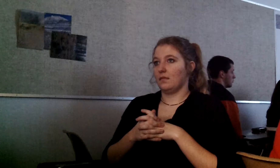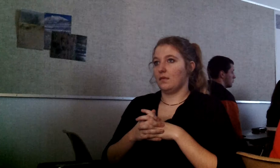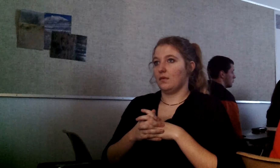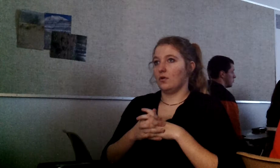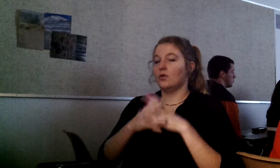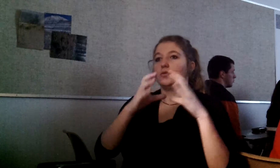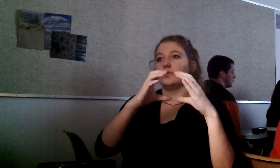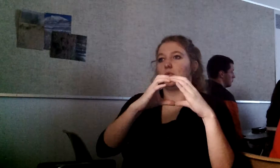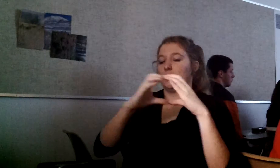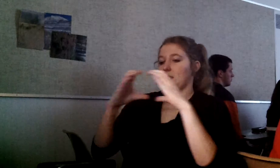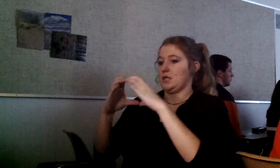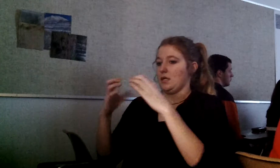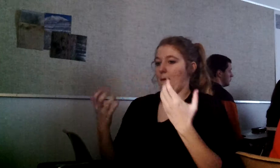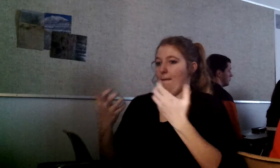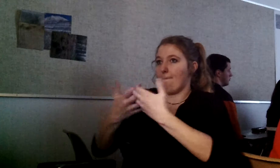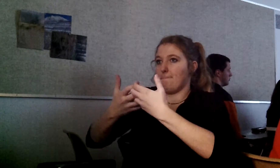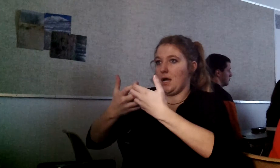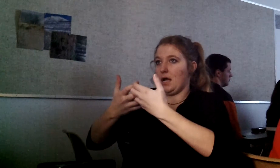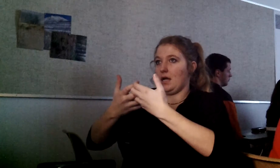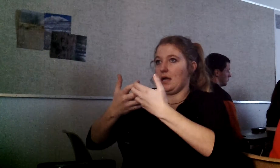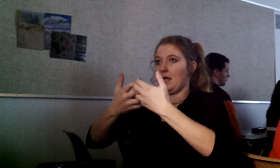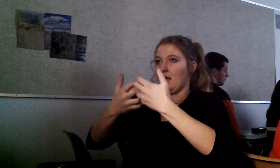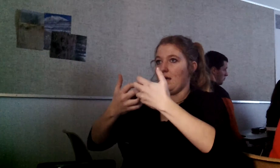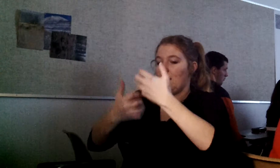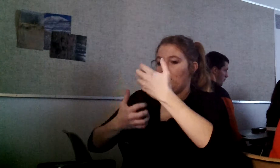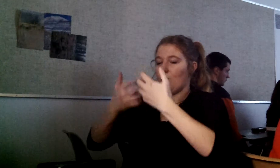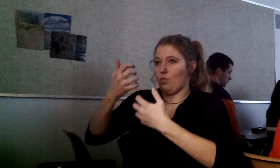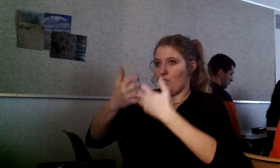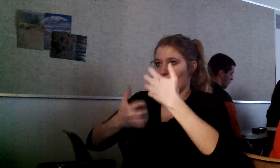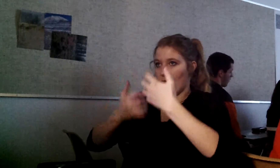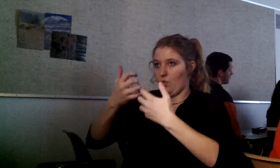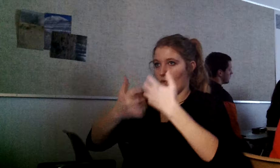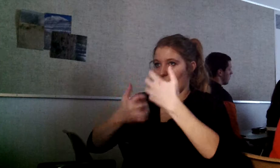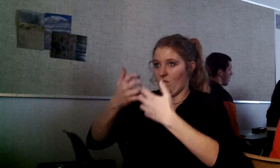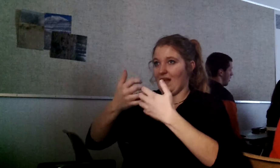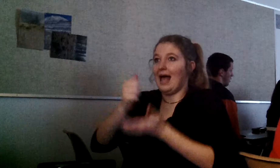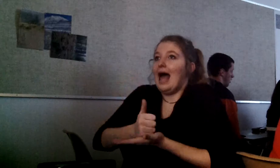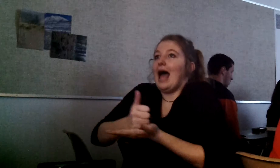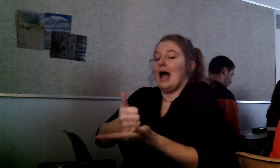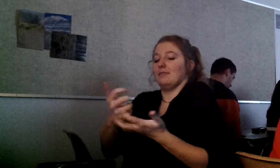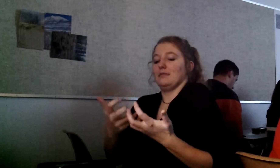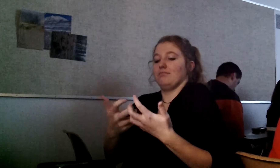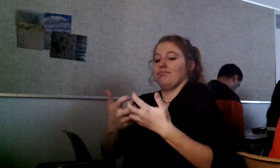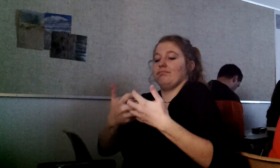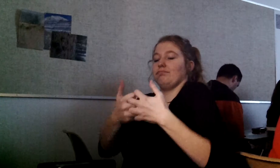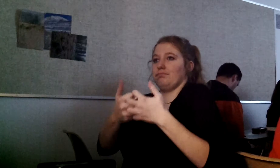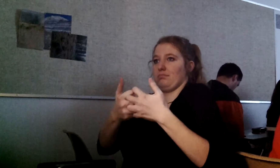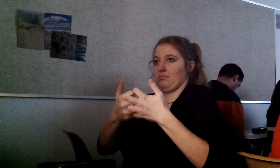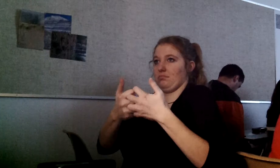of slide past one another to make a tighter bond. We didn't actually talk about that, and that's not shown in the images in the book or in the ones I put